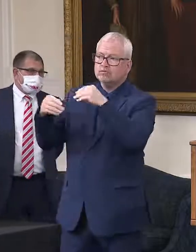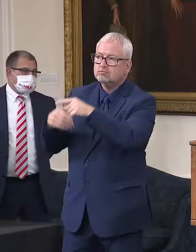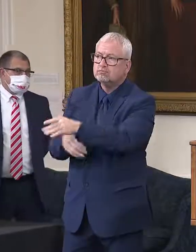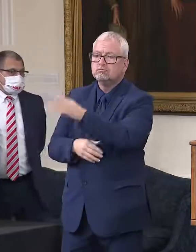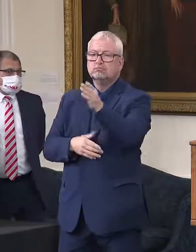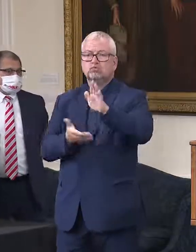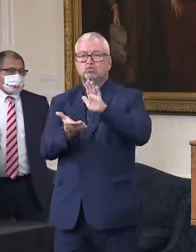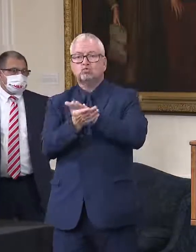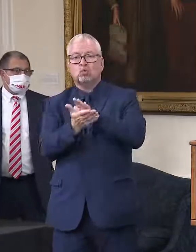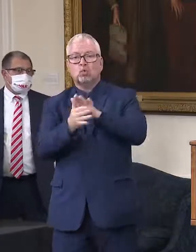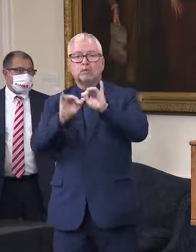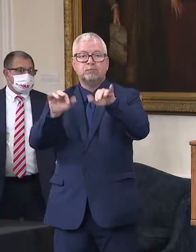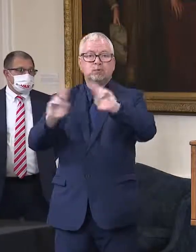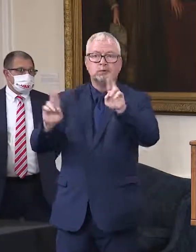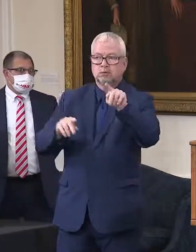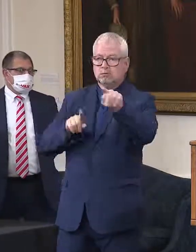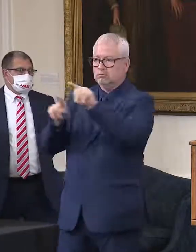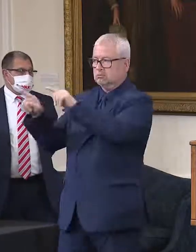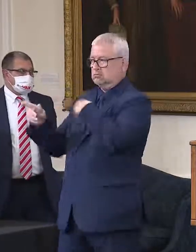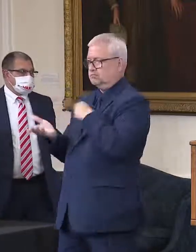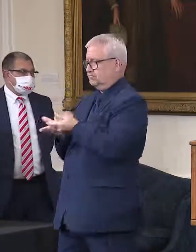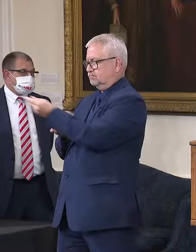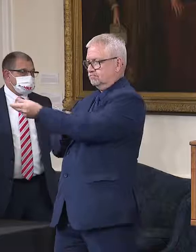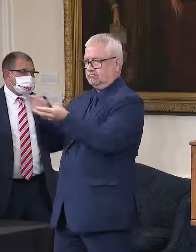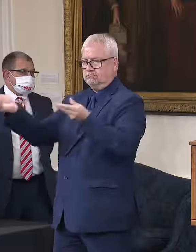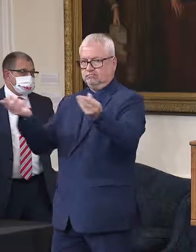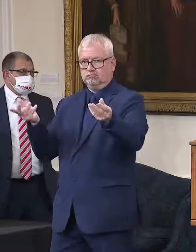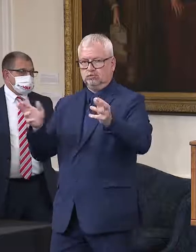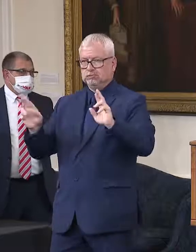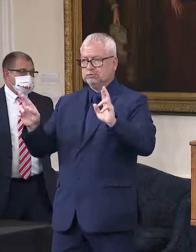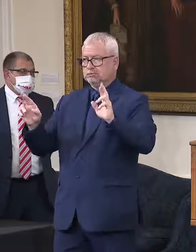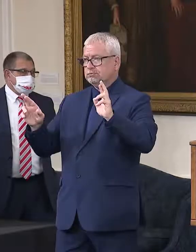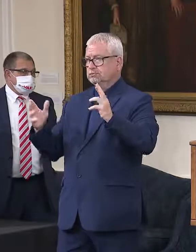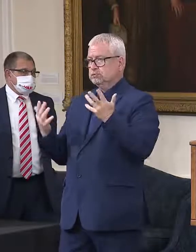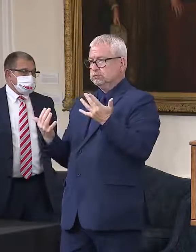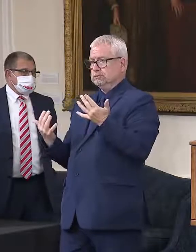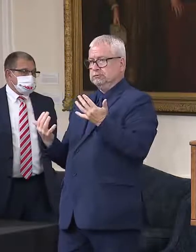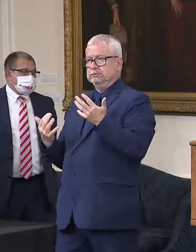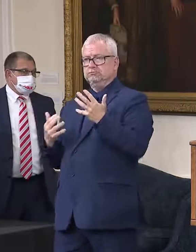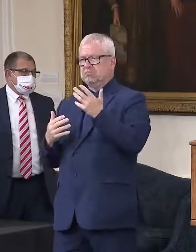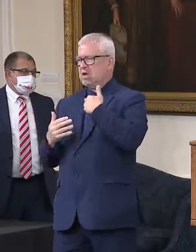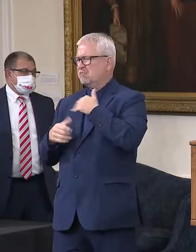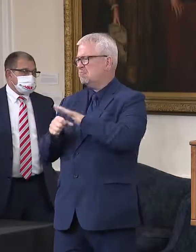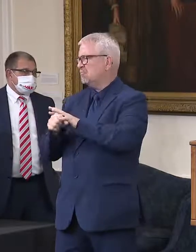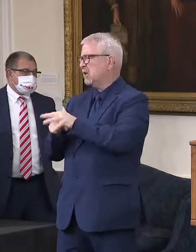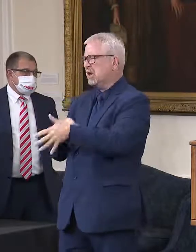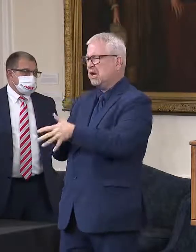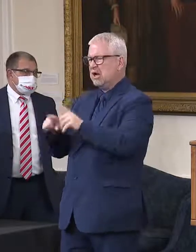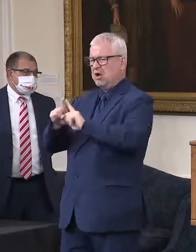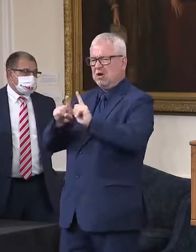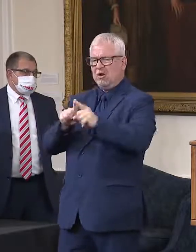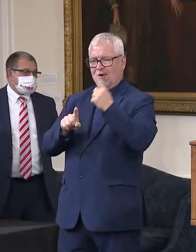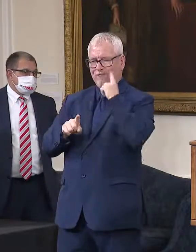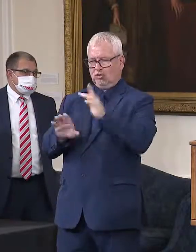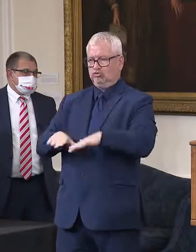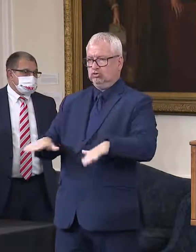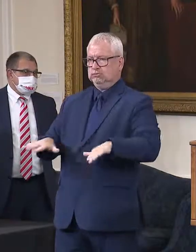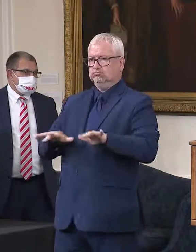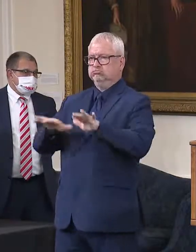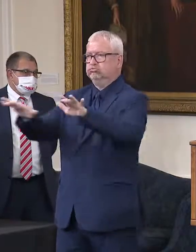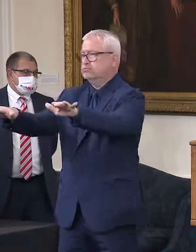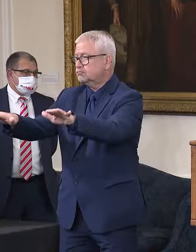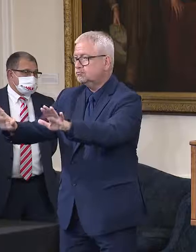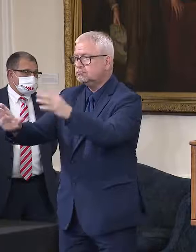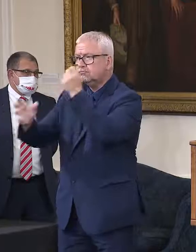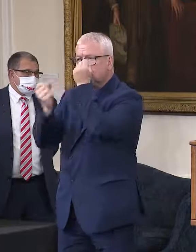Force. There will be a wide range of options for getting children vaccinated, and we will be providing additional updates to